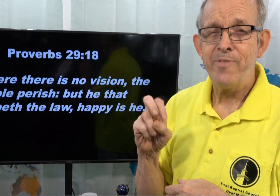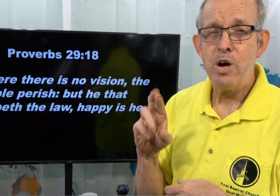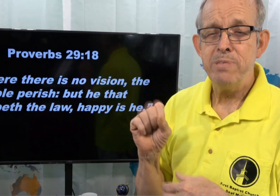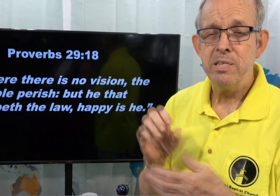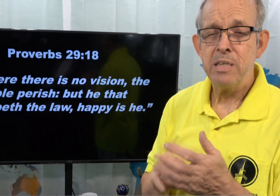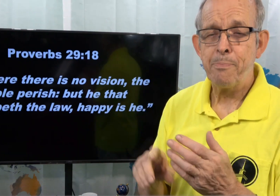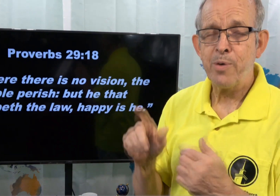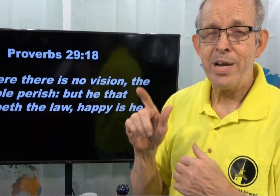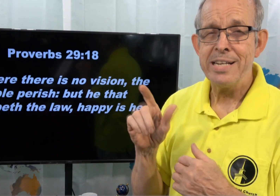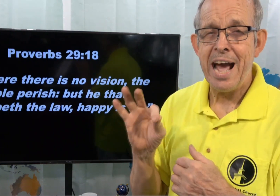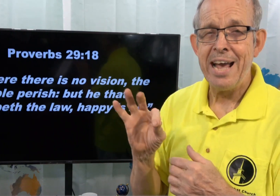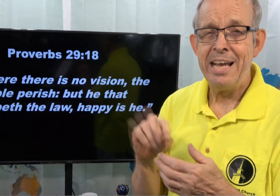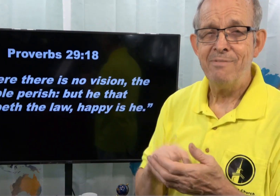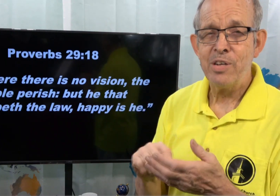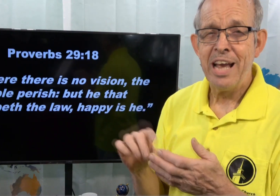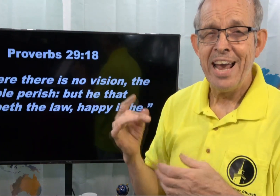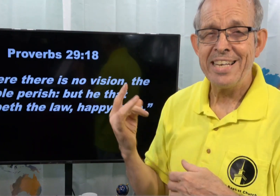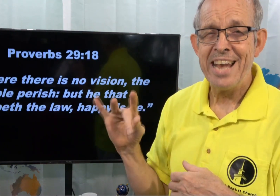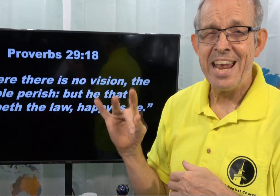Proverbs chapter 29, verse 18.